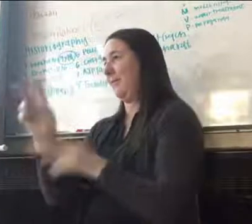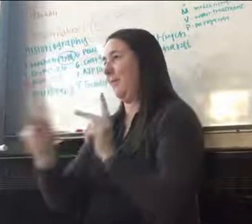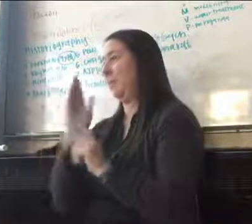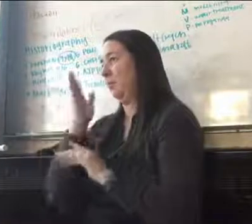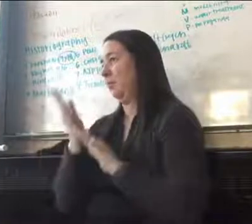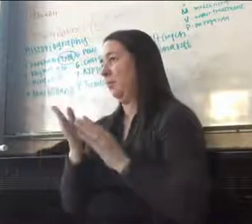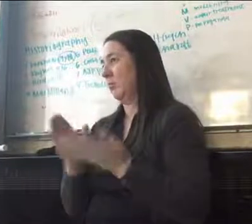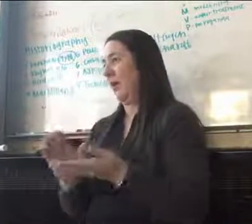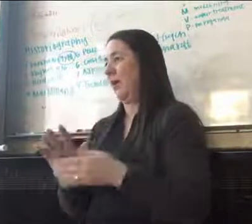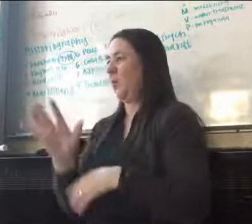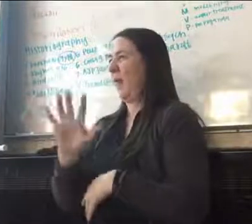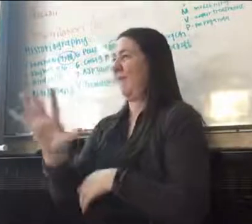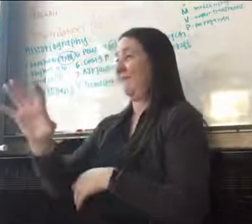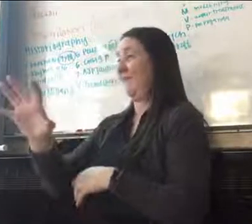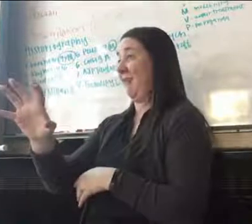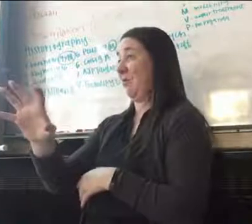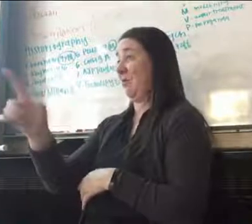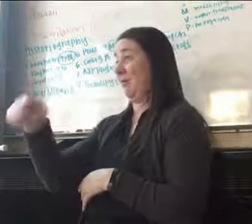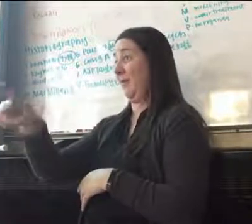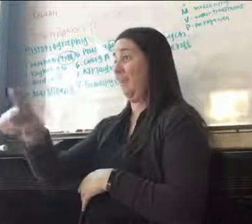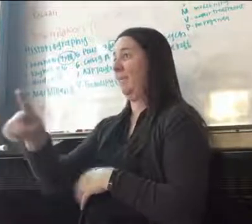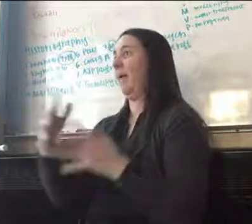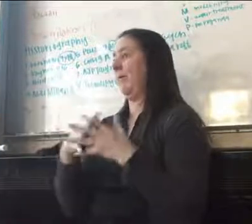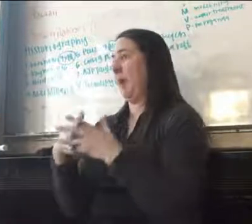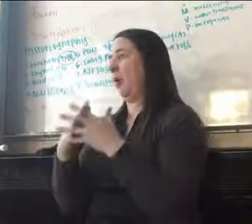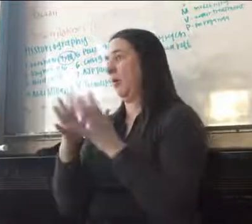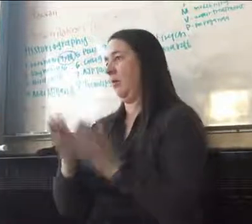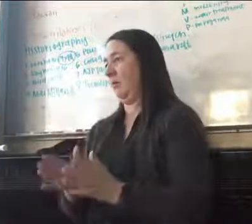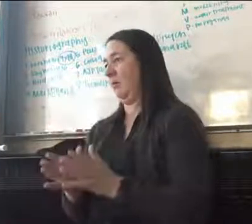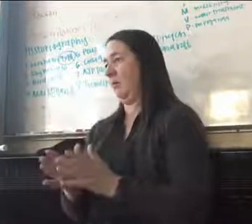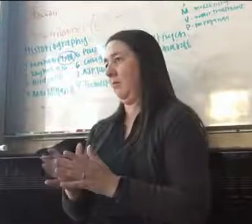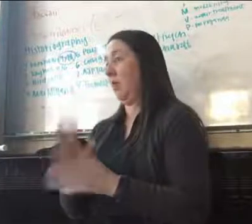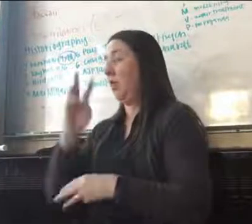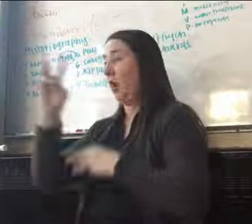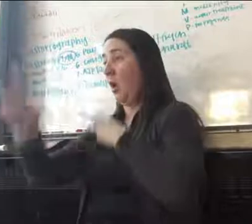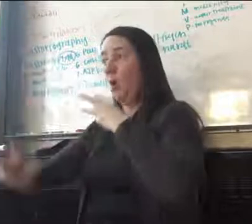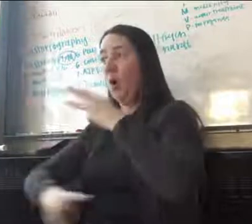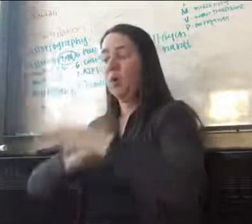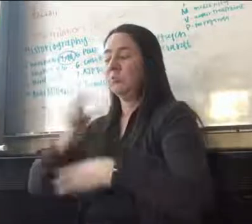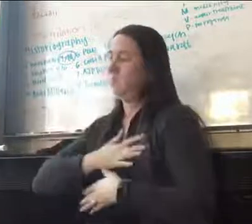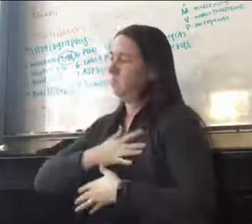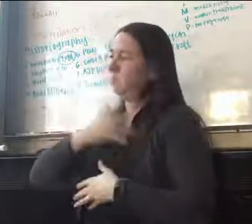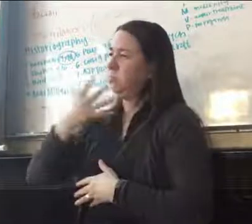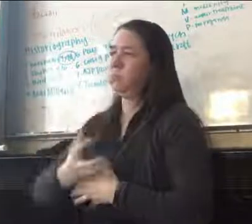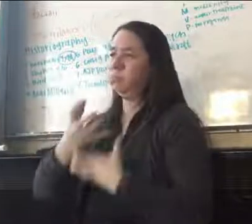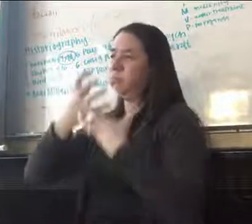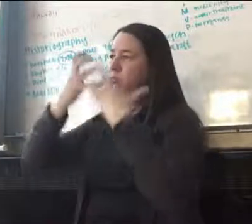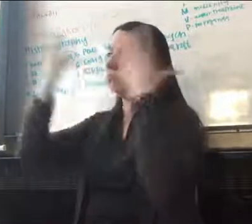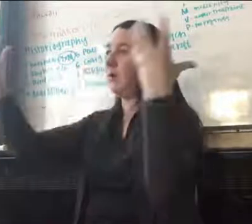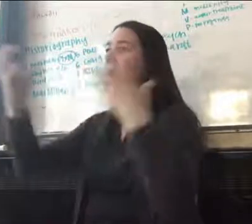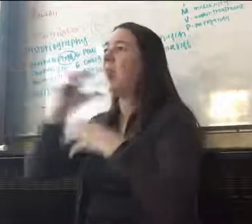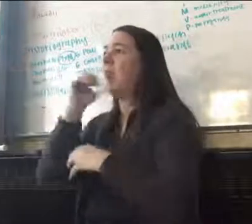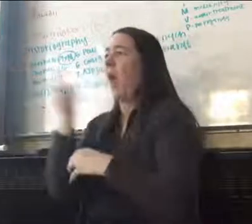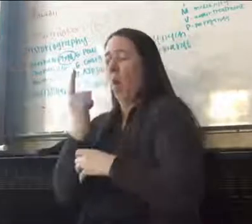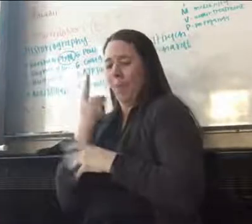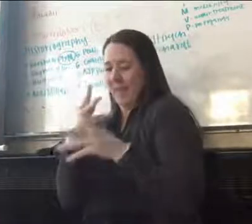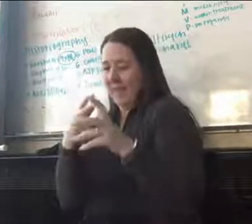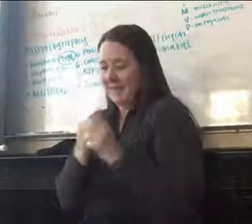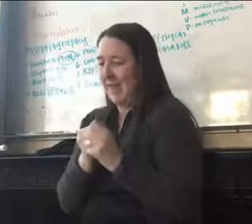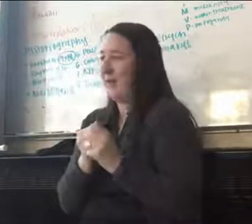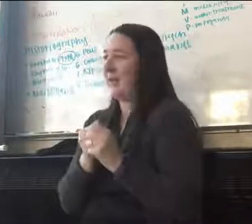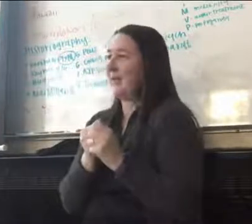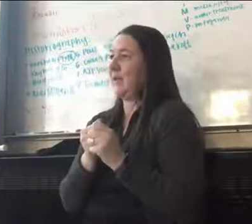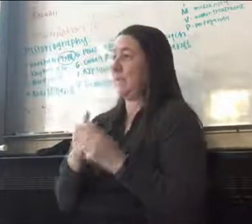die, about 500 of them Americans. Now the world is enraged. Now Germany is not even attacking our military, they're killing